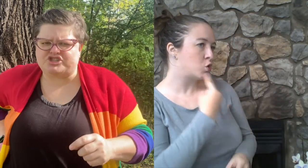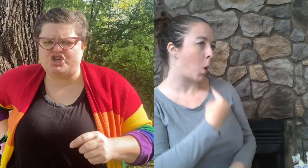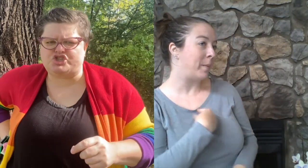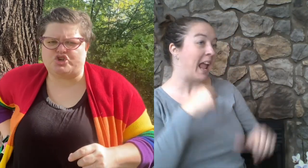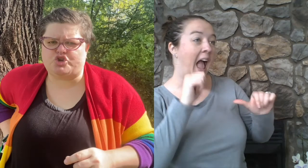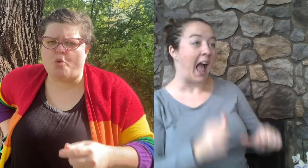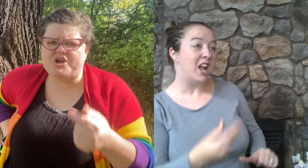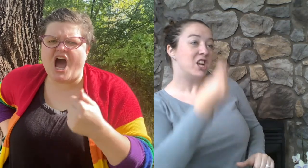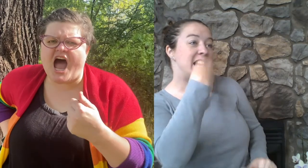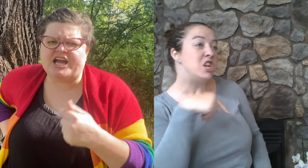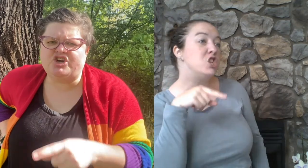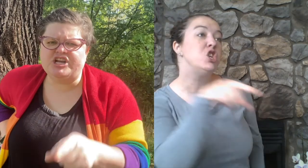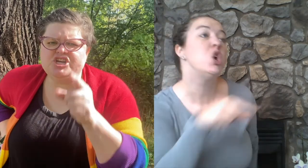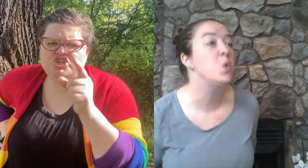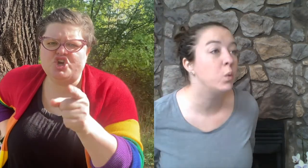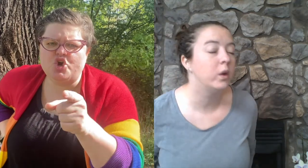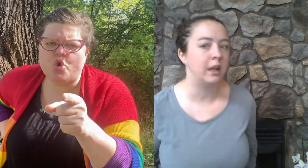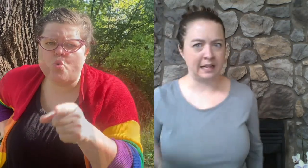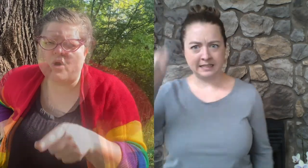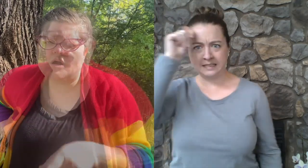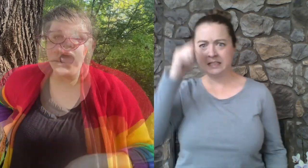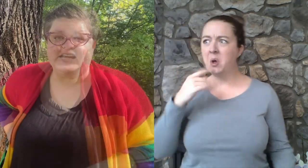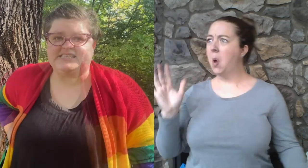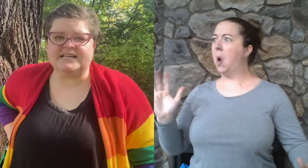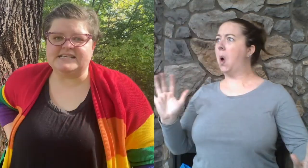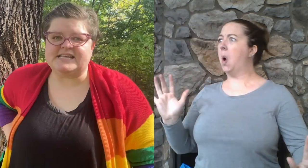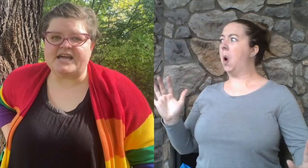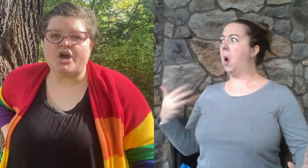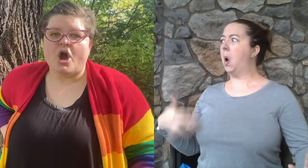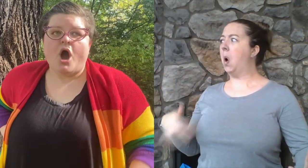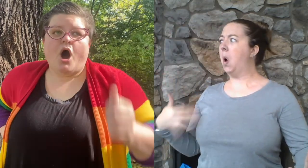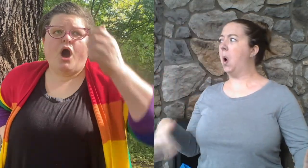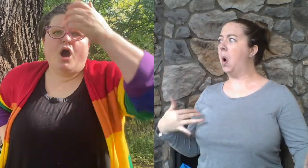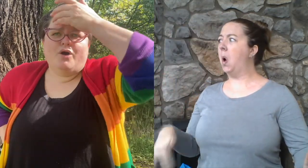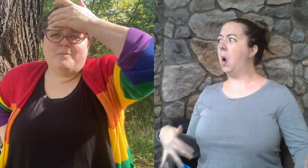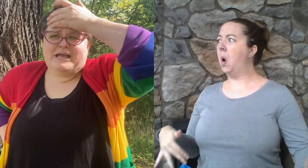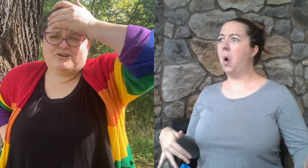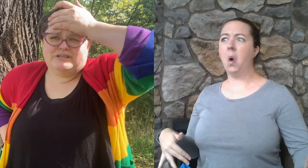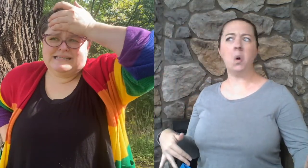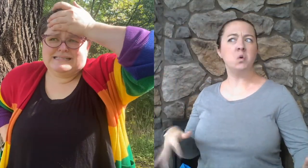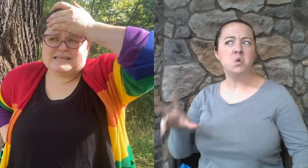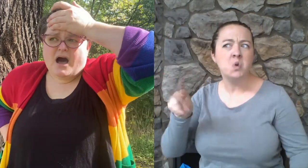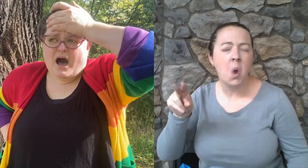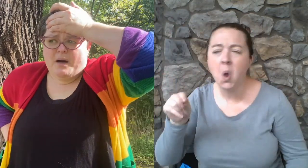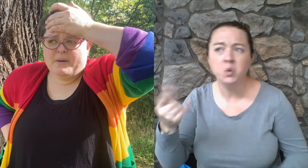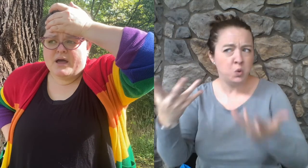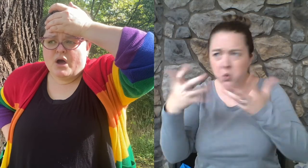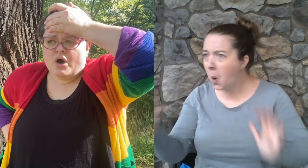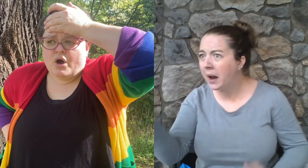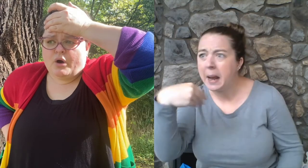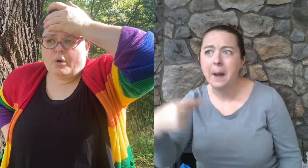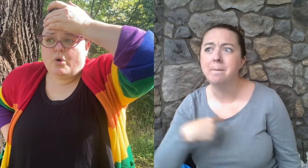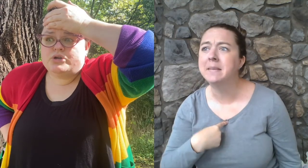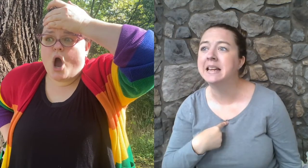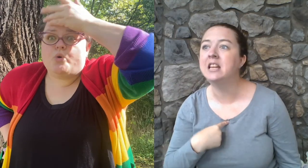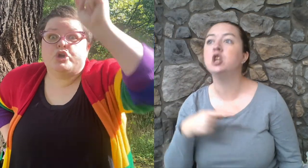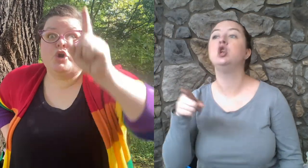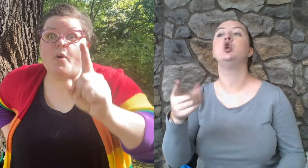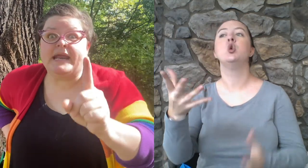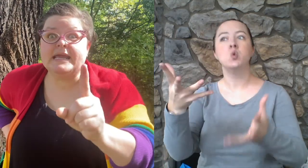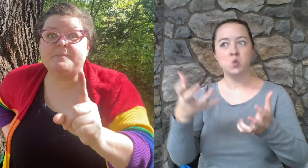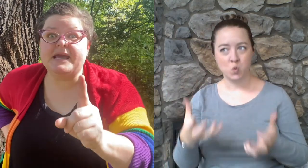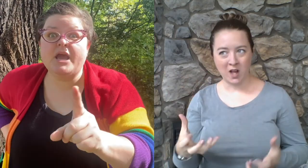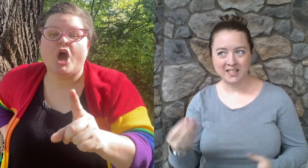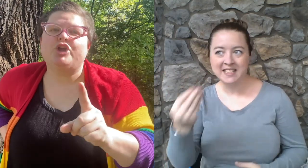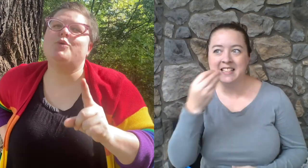that sister told me I could eat you. And Tilly said, oh my goodness, oh no, you don't